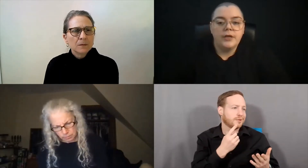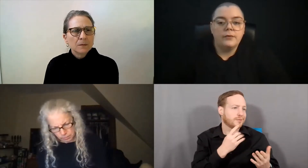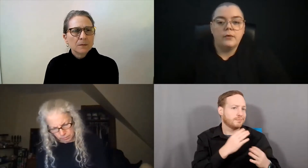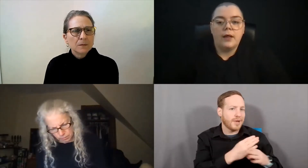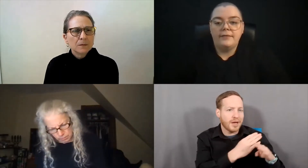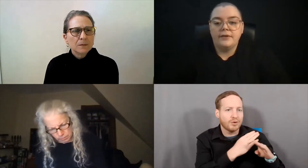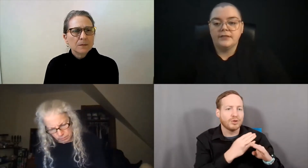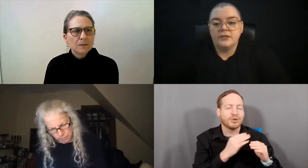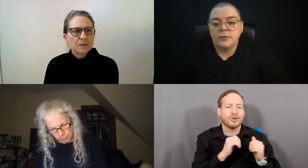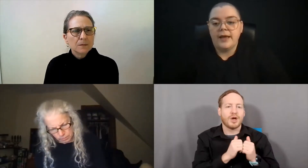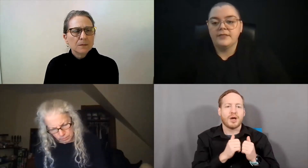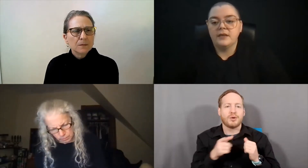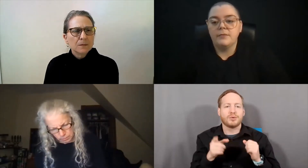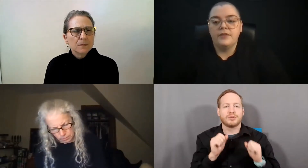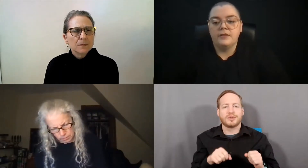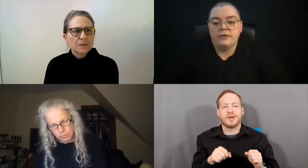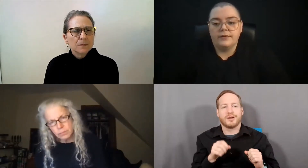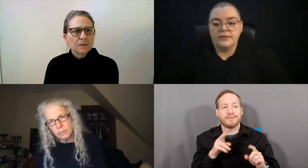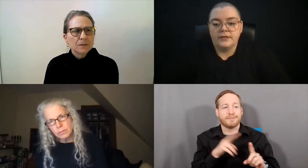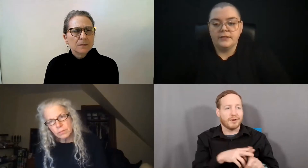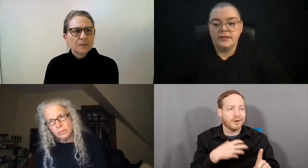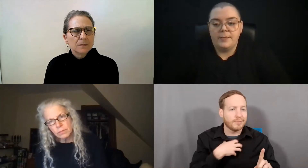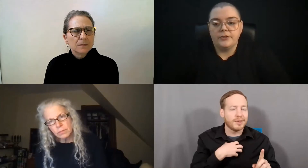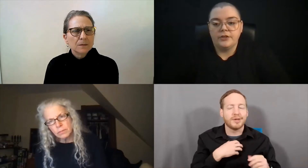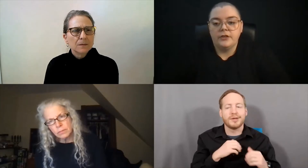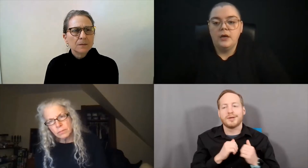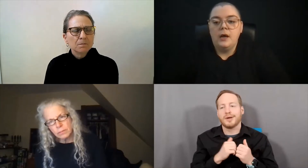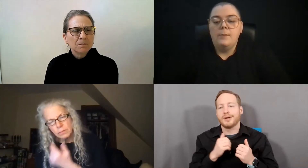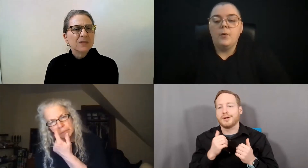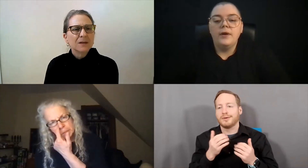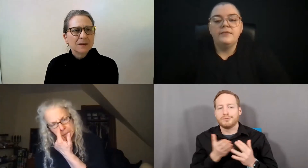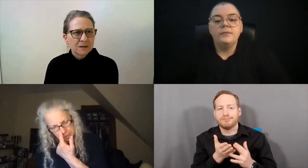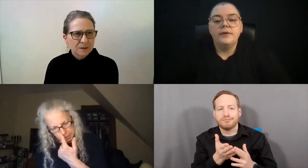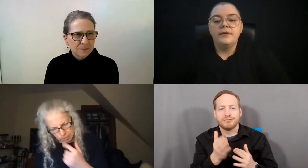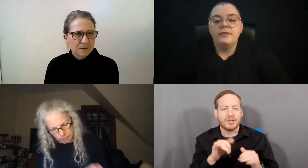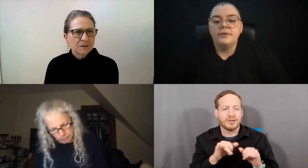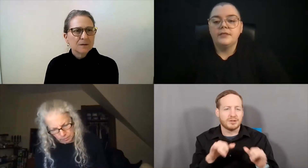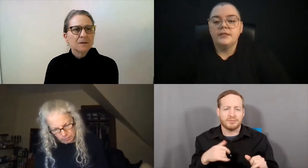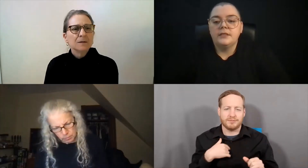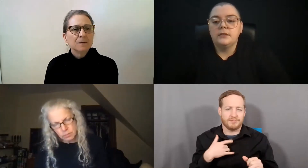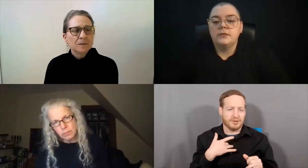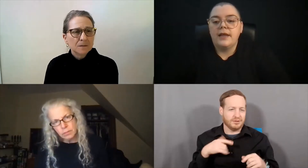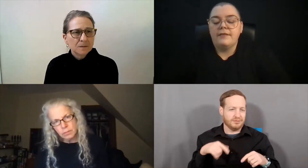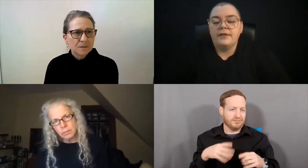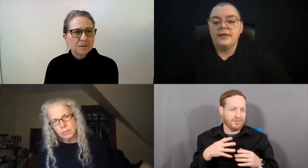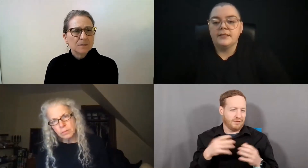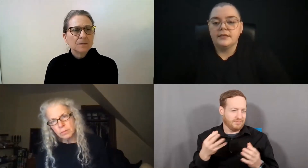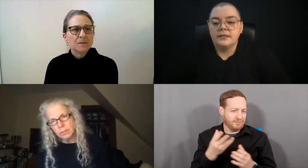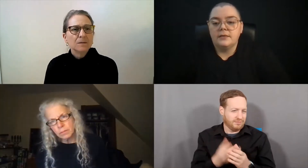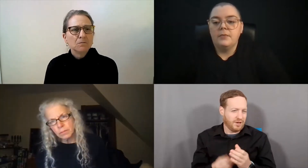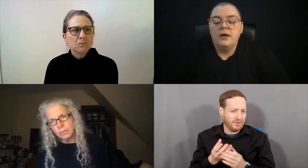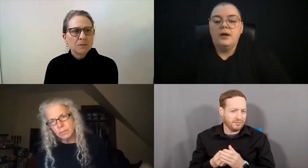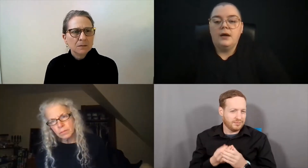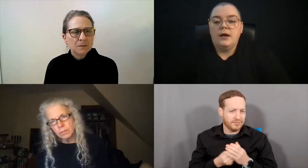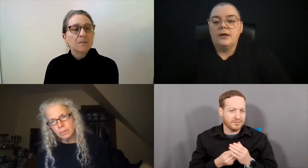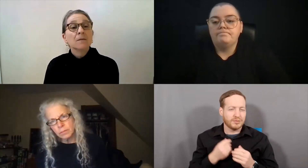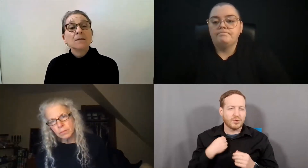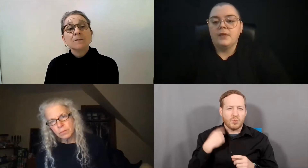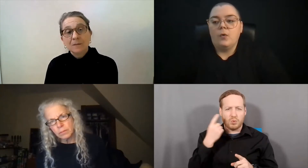general advocacy? So we have some of these services that I mentioned. But what if a deaf person needs to navigate a system